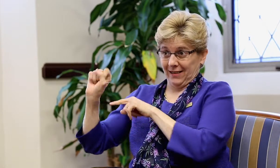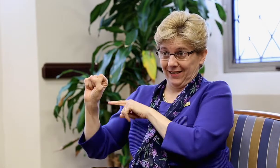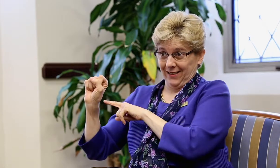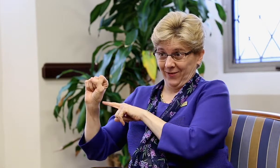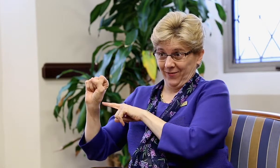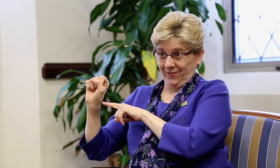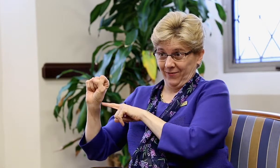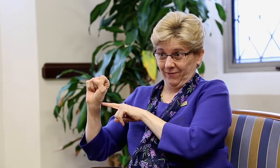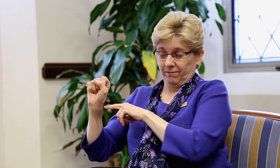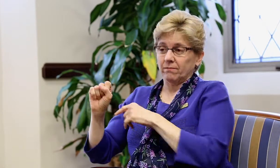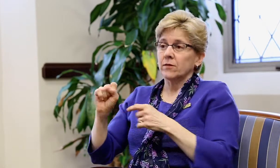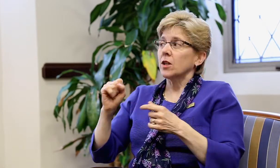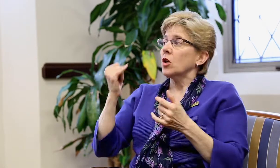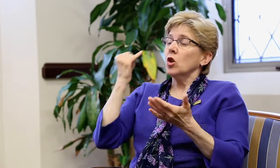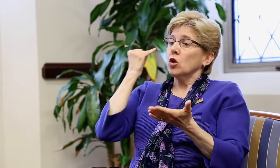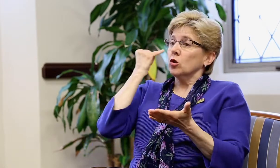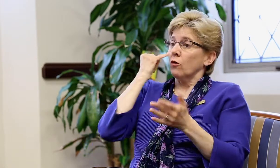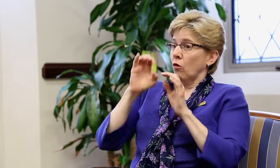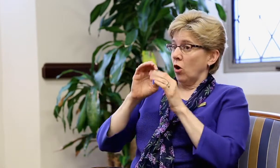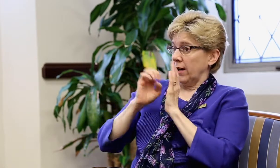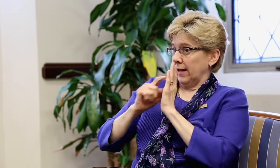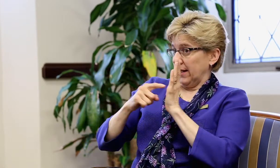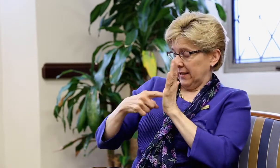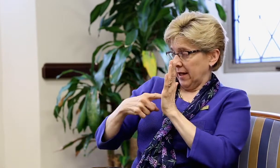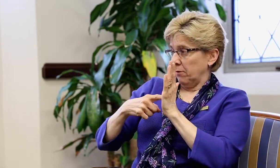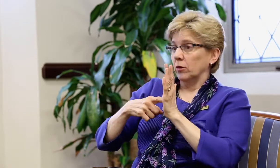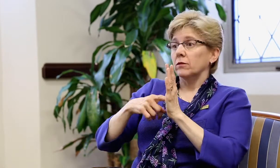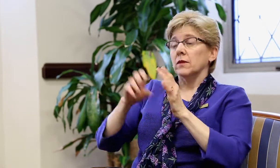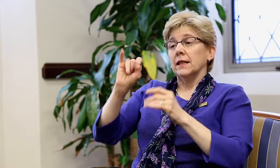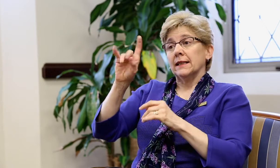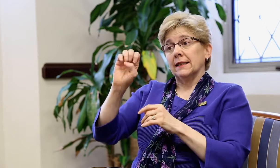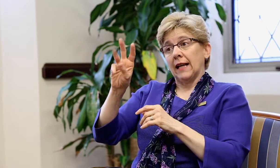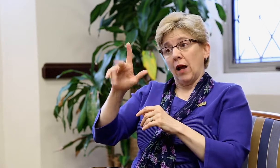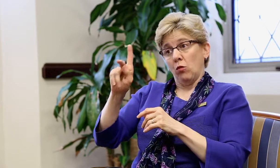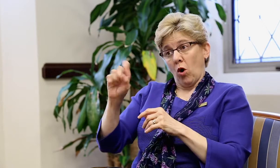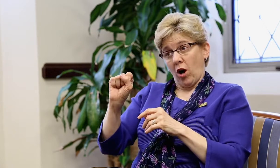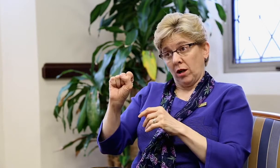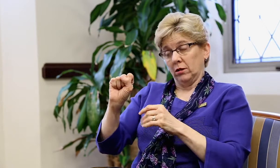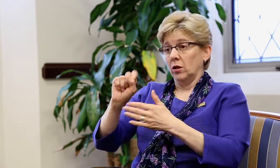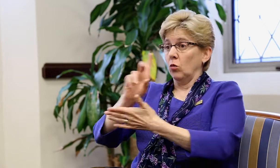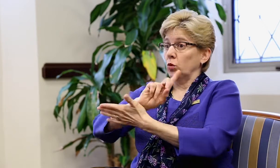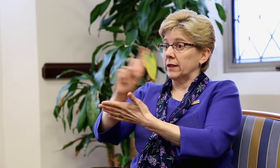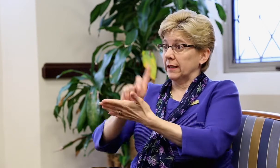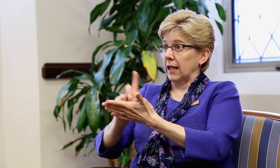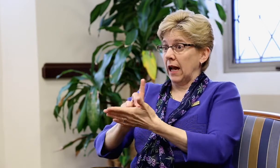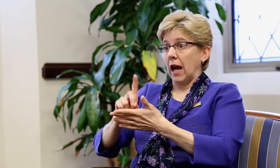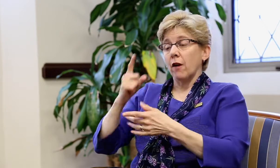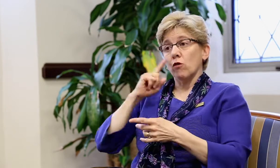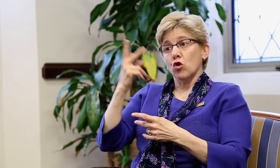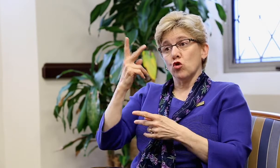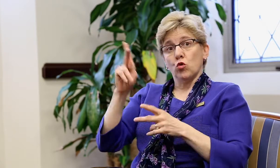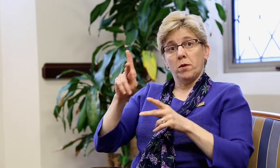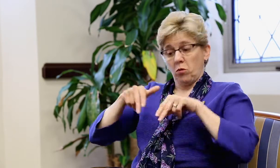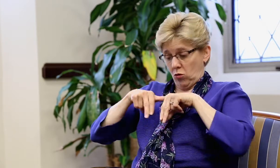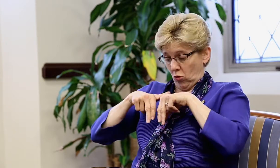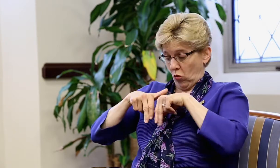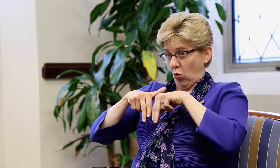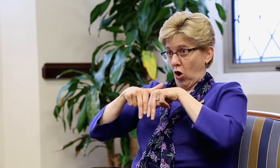design space. And let me just give you an example. If you think about sidewalks, they were designed for two people to walk side by